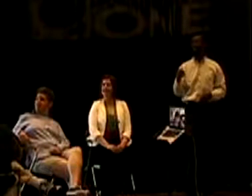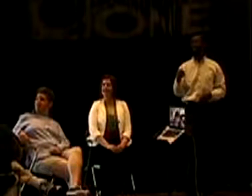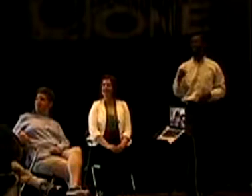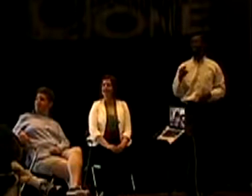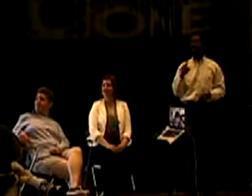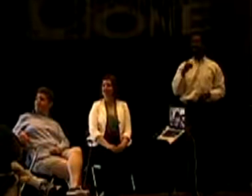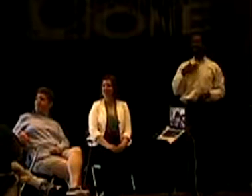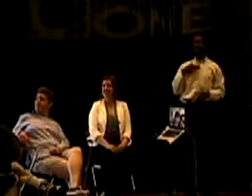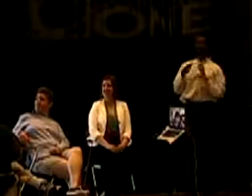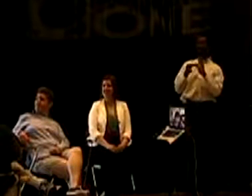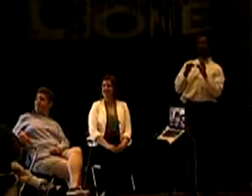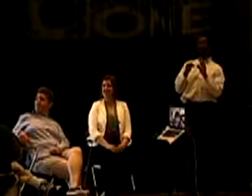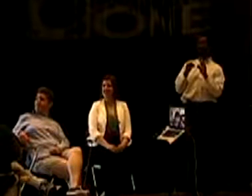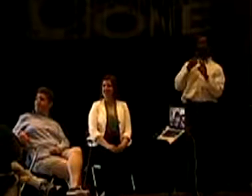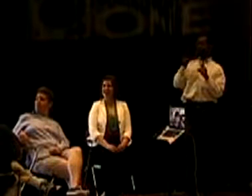Okay. Hi, my name is Steve.